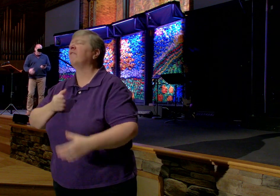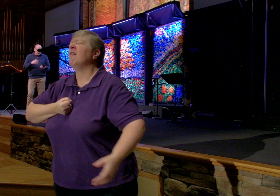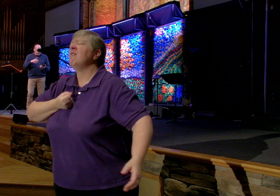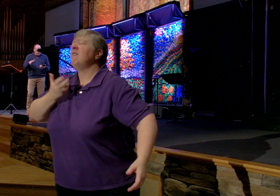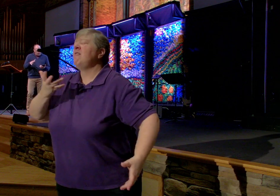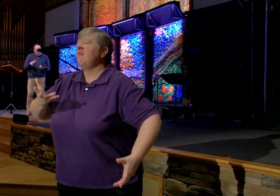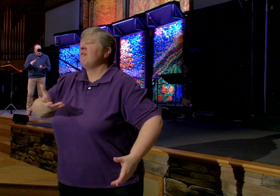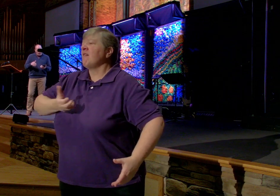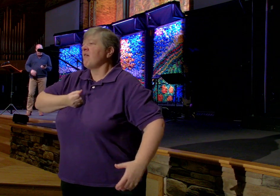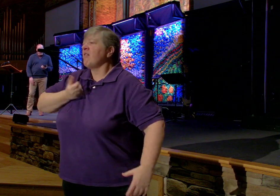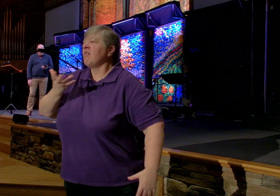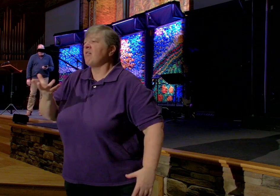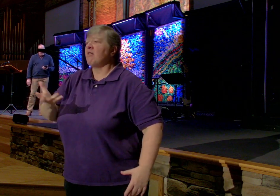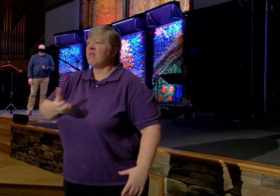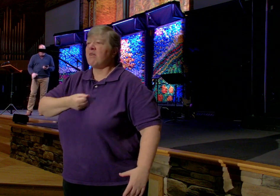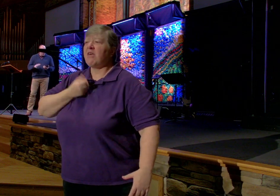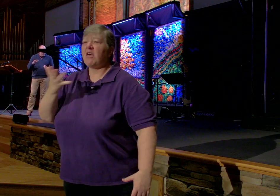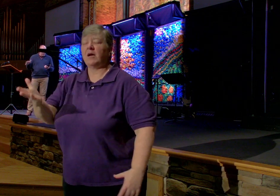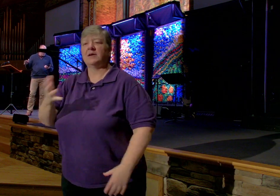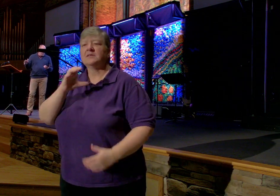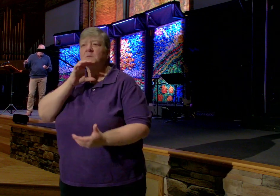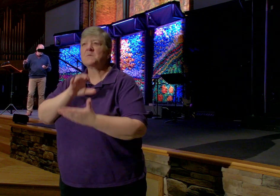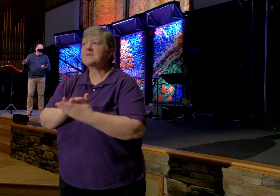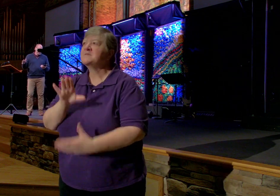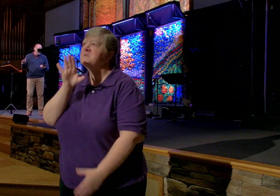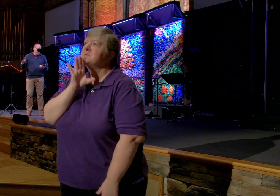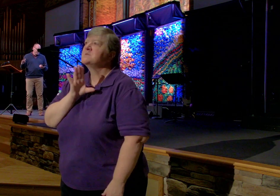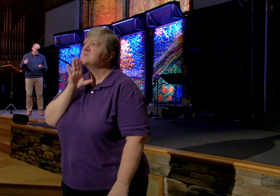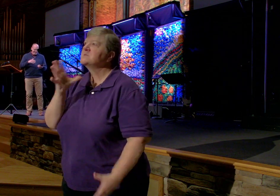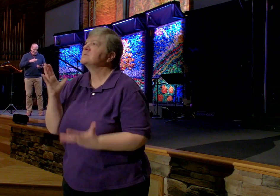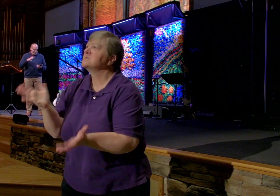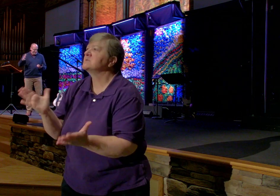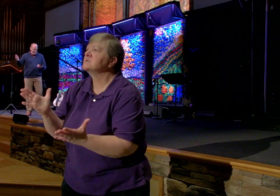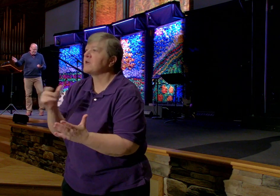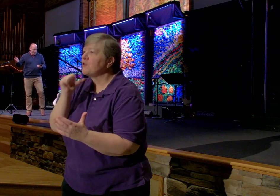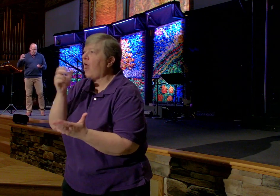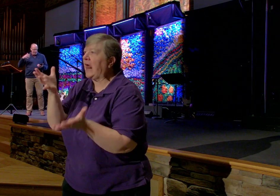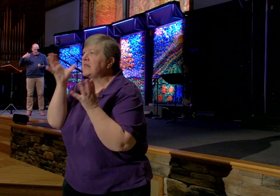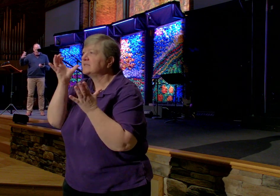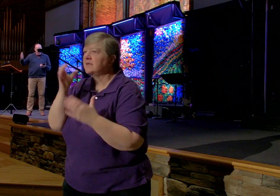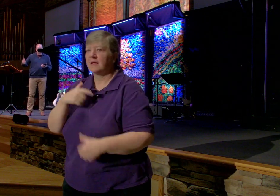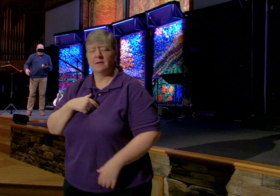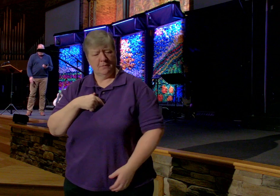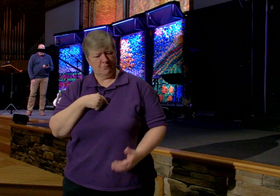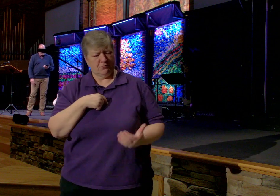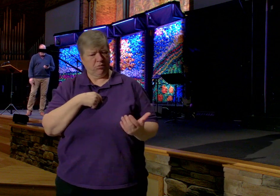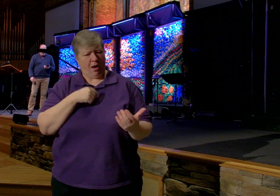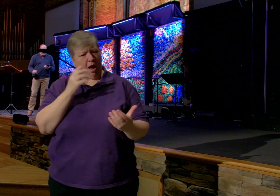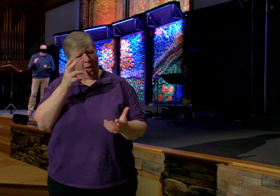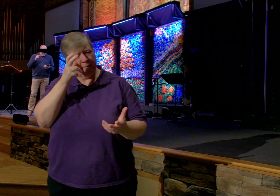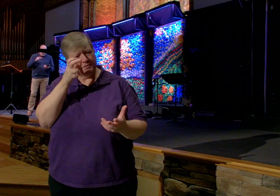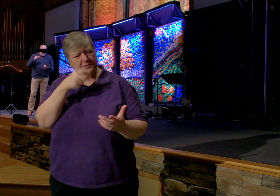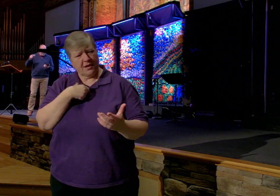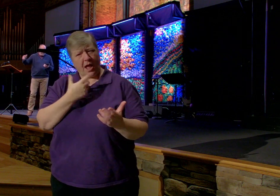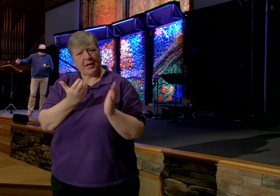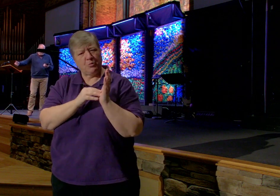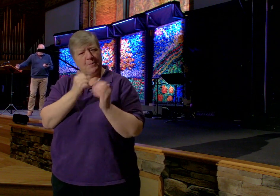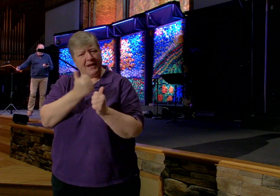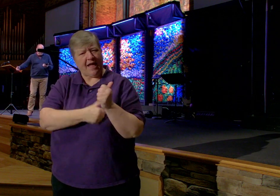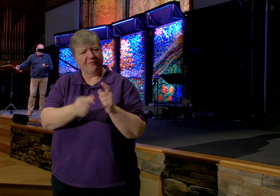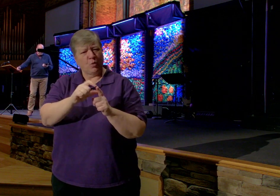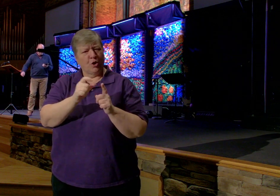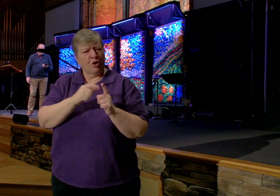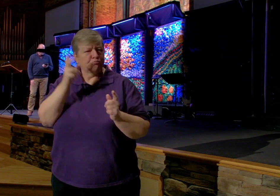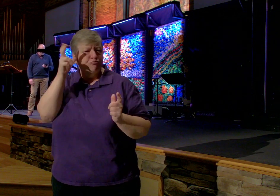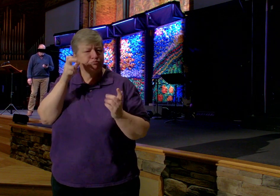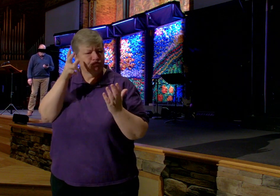him. And she gets frustrated, says, "You're not listening to me." And he says, "I'm listening. I can repeat every word that you said."